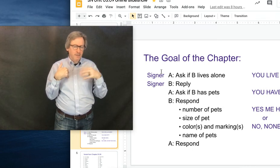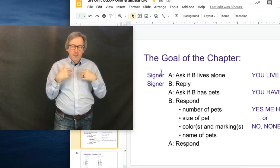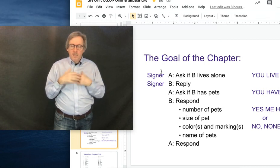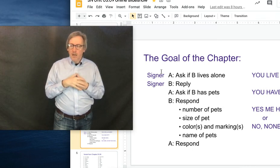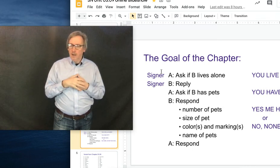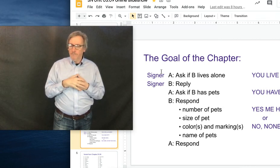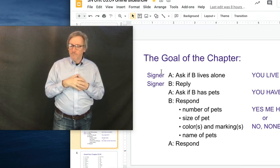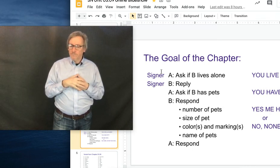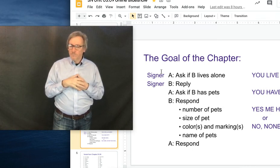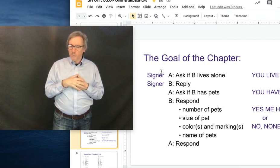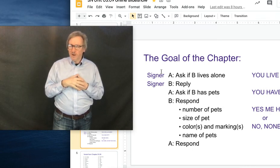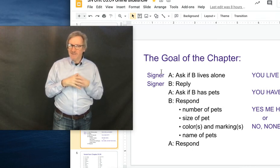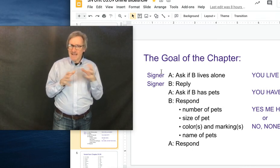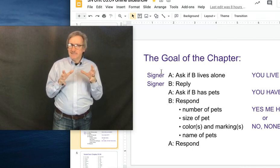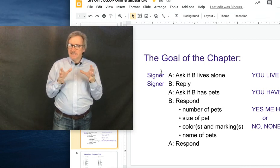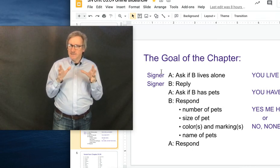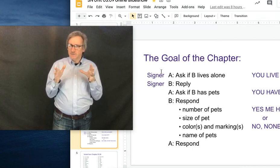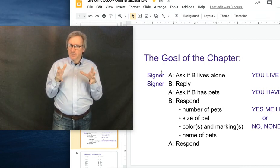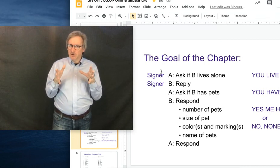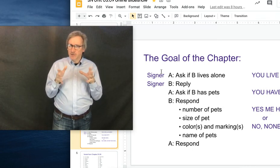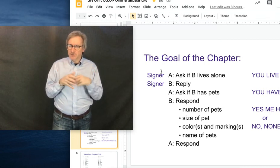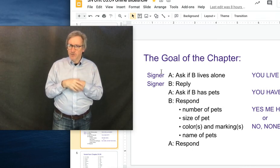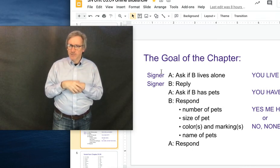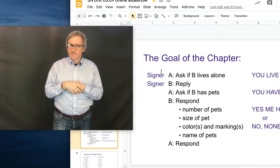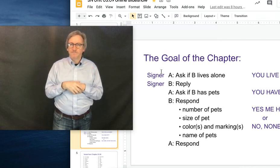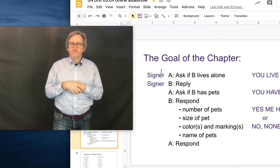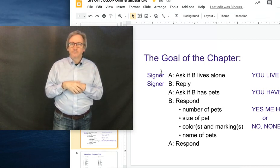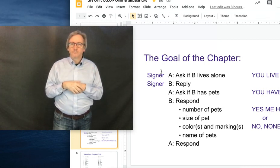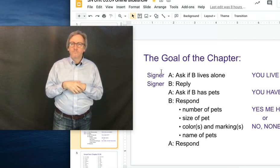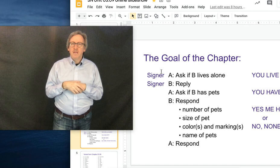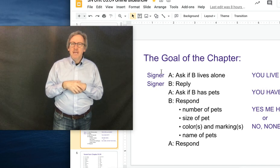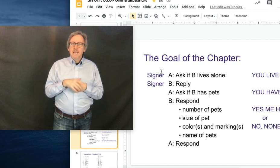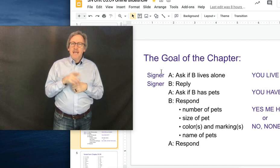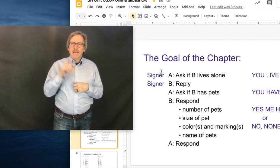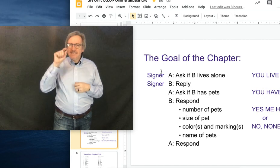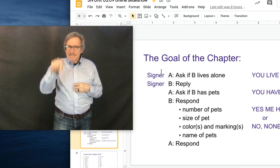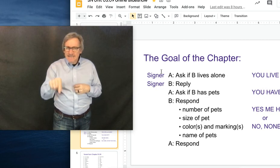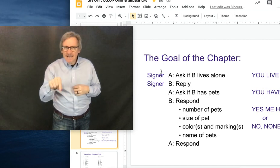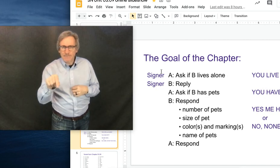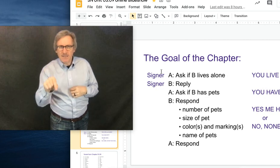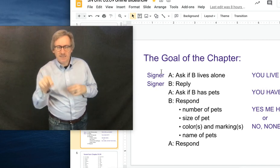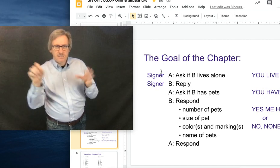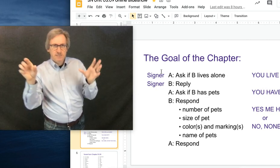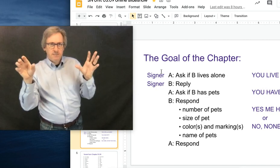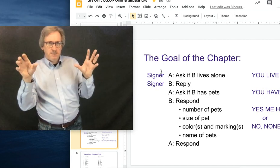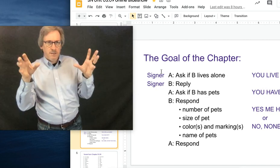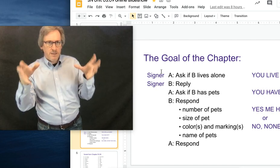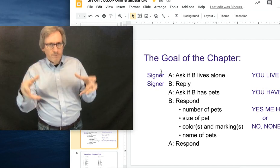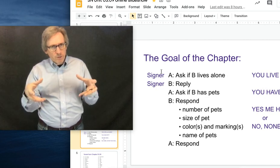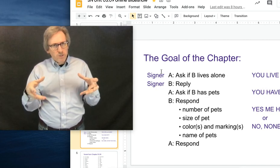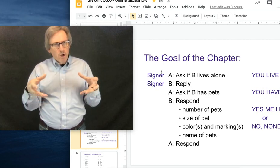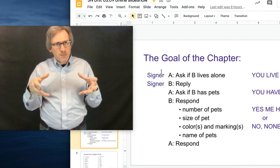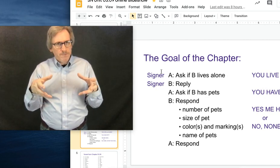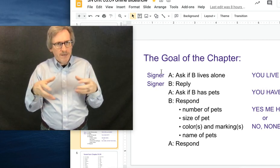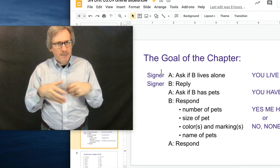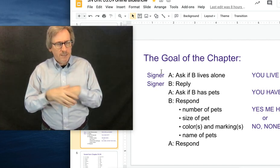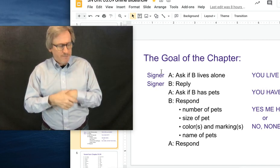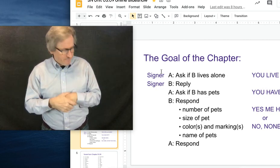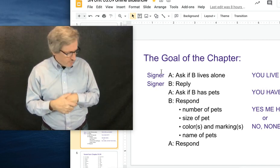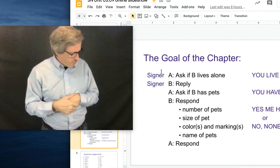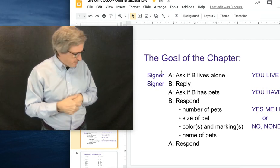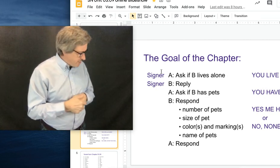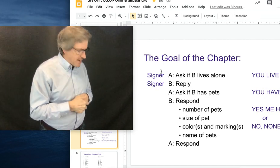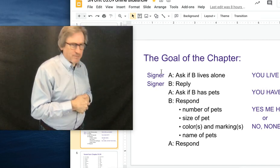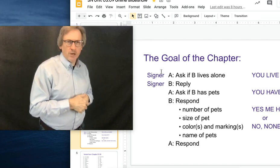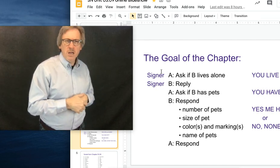had. We don't have tenses, as you're starting to notice. And I did that because the book talks about it a little bit